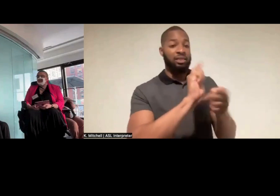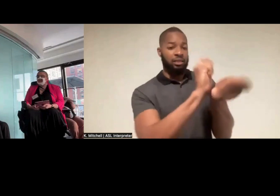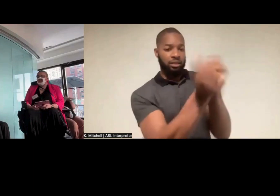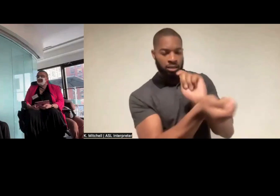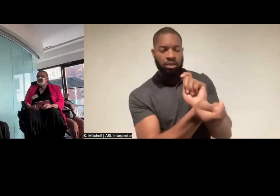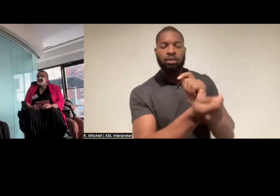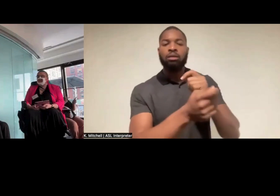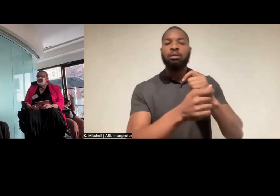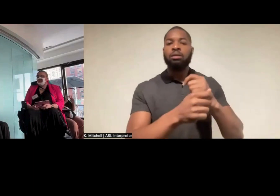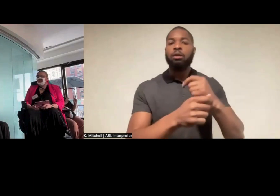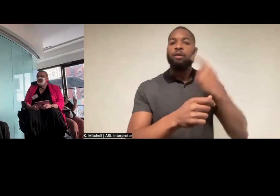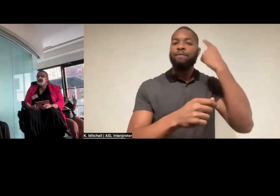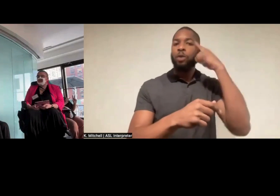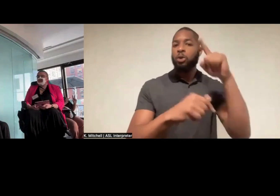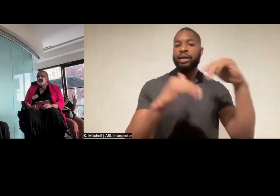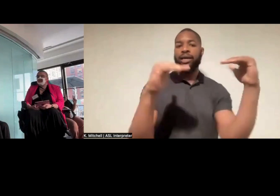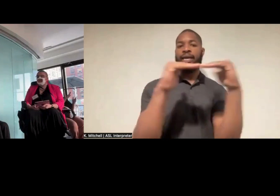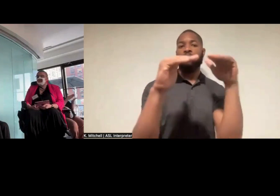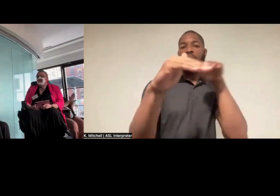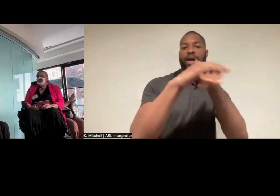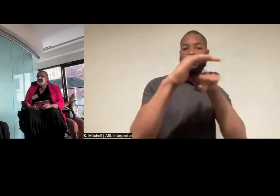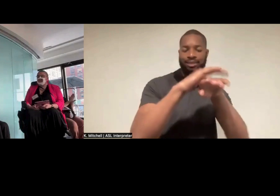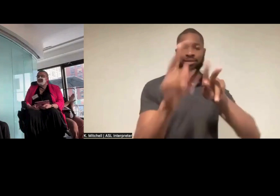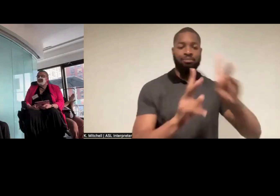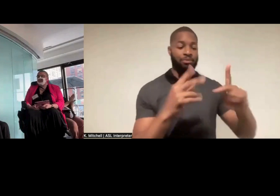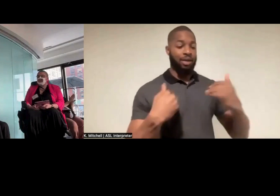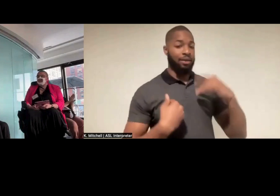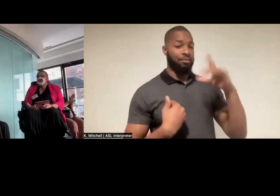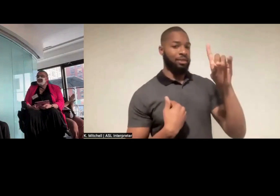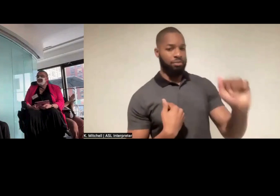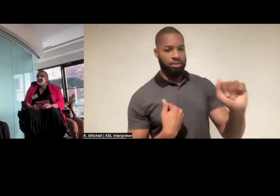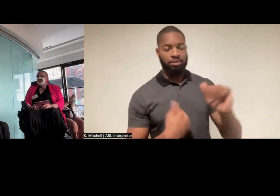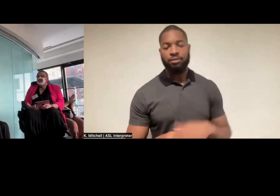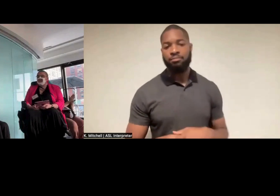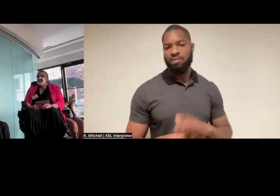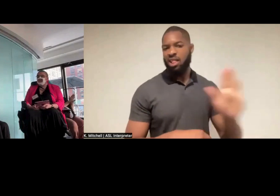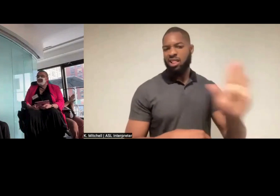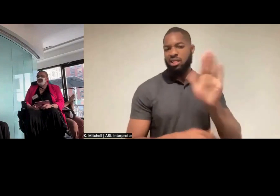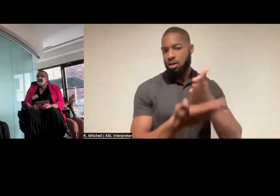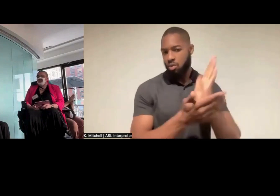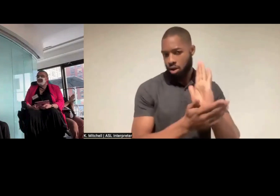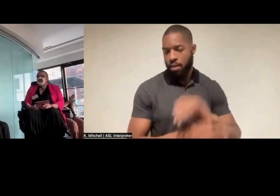disabled individuals and their rights. It was